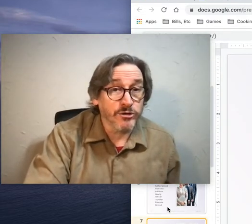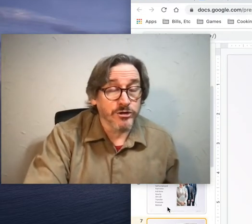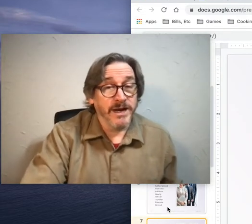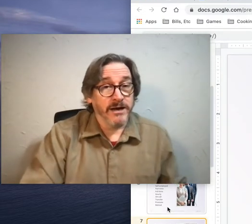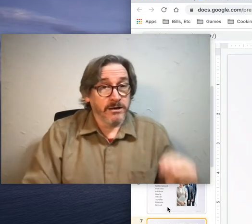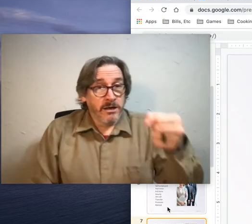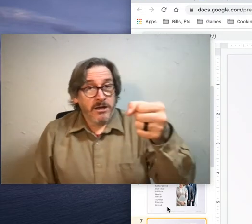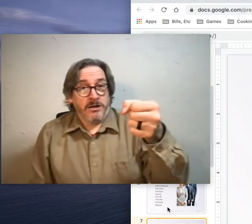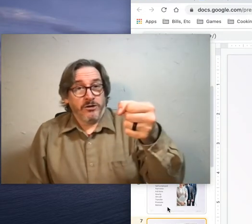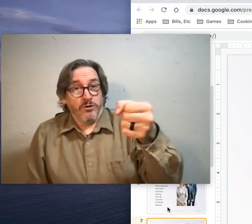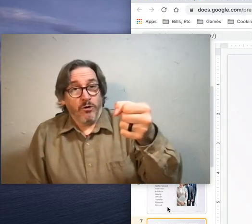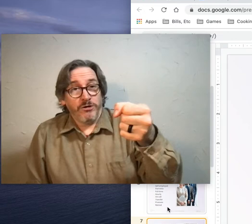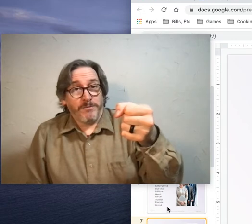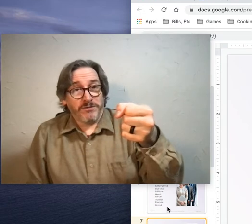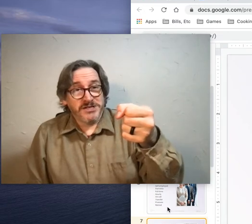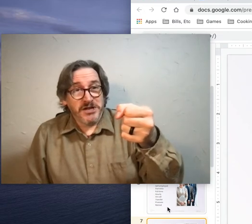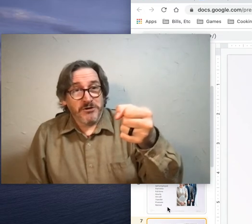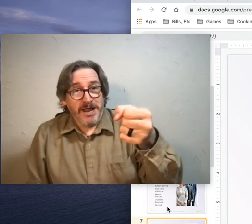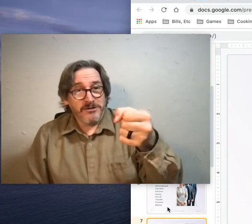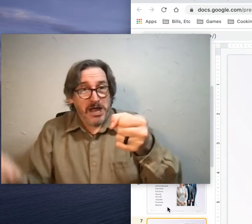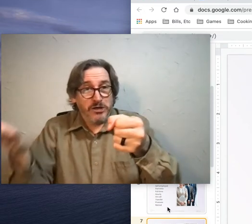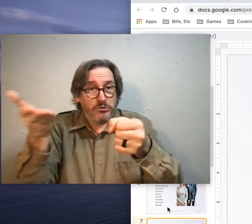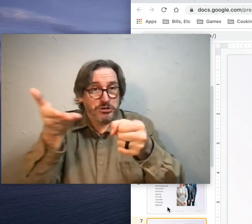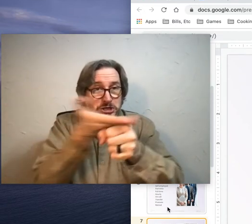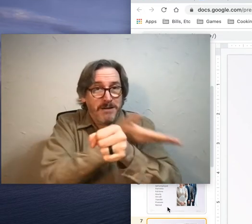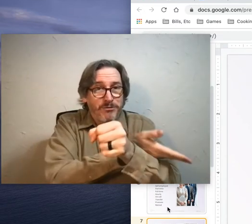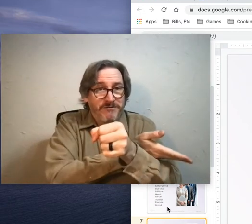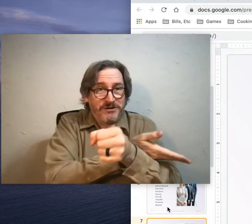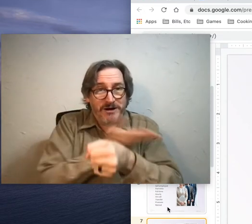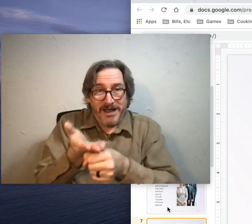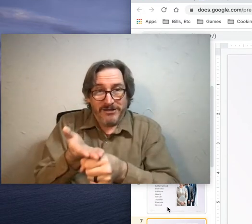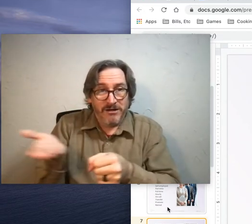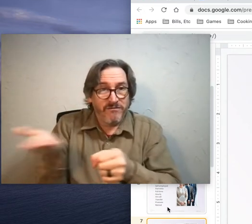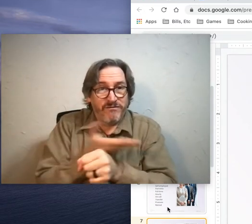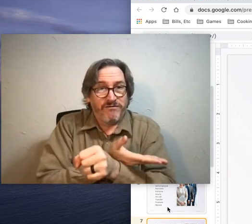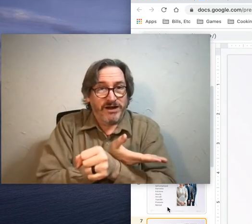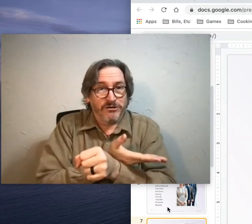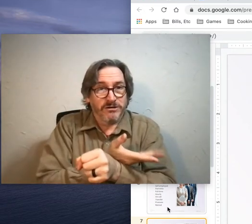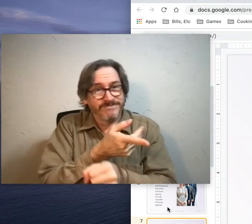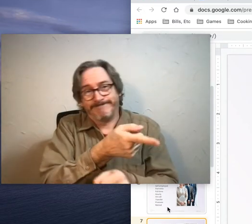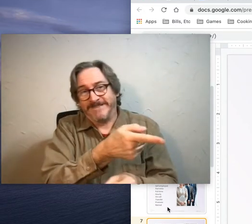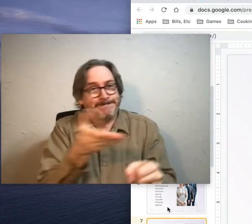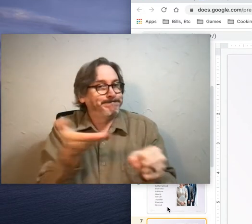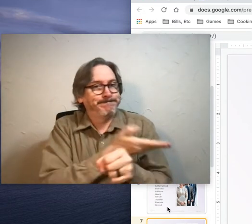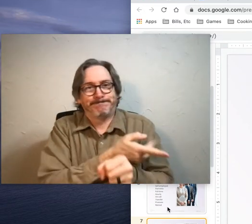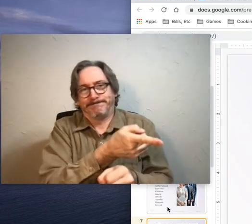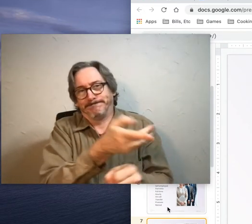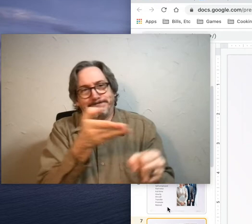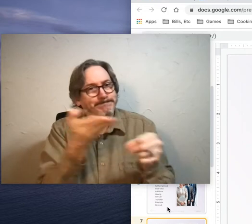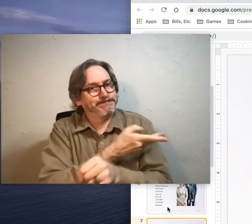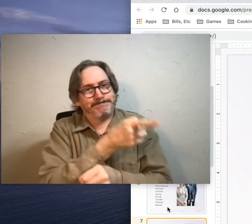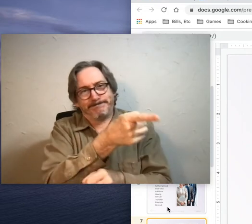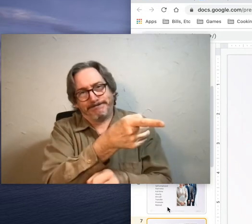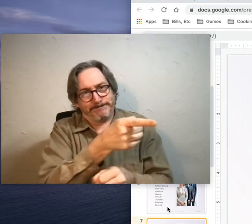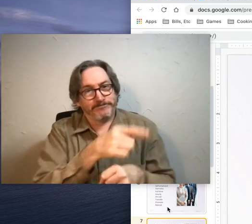Fired or terminated. You hold the person in your hand and you chop off their head. Fired.